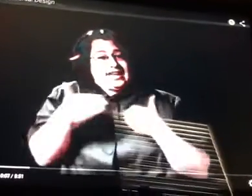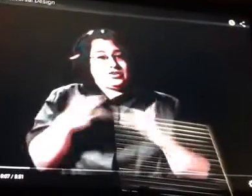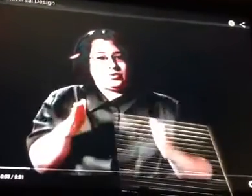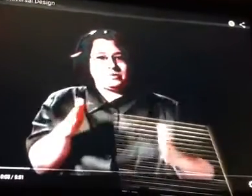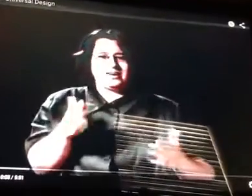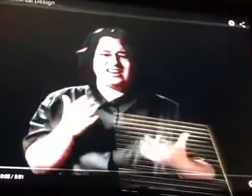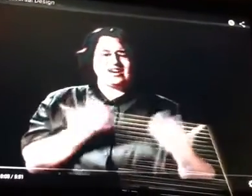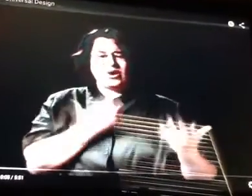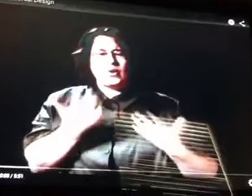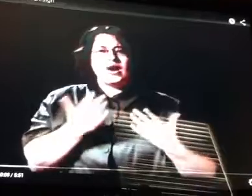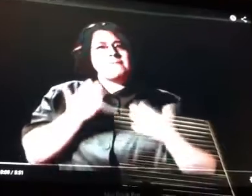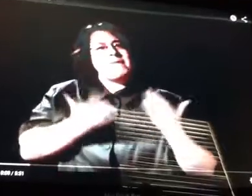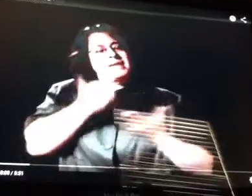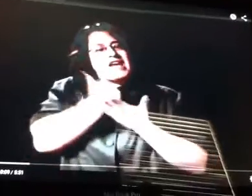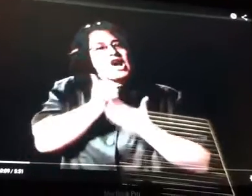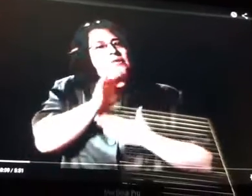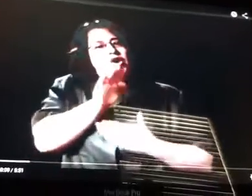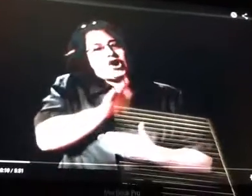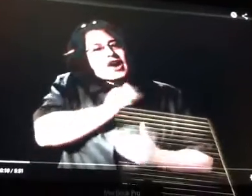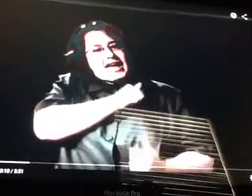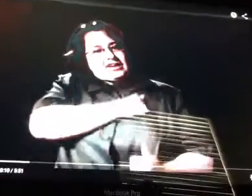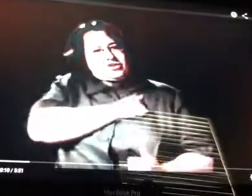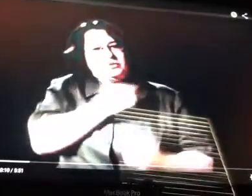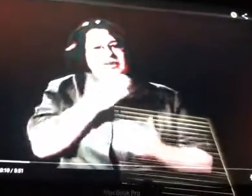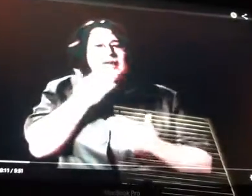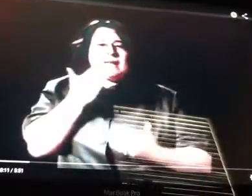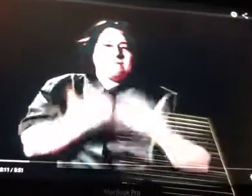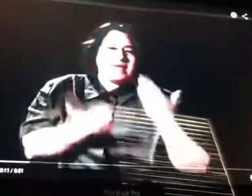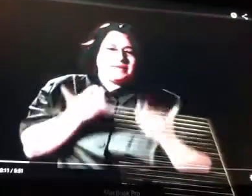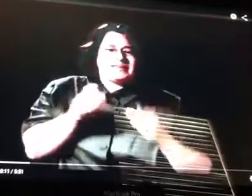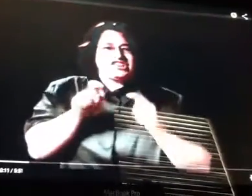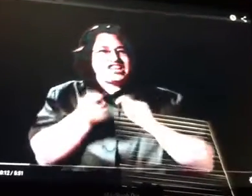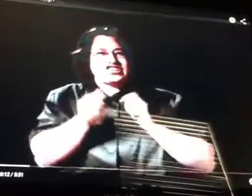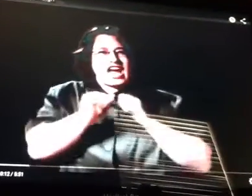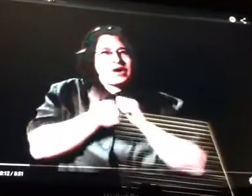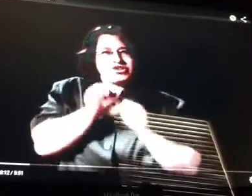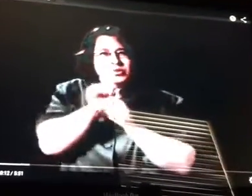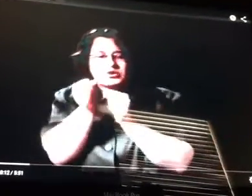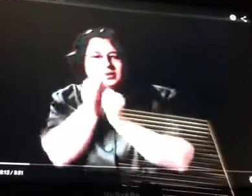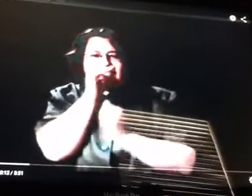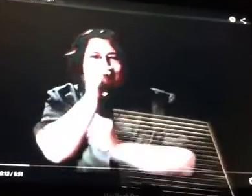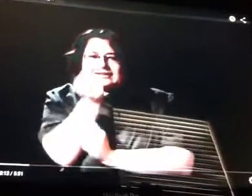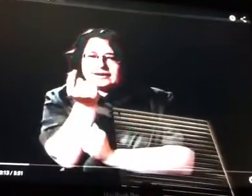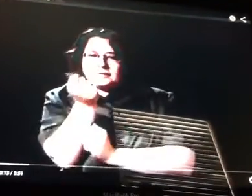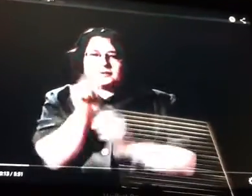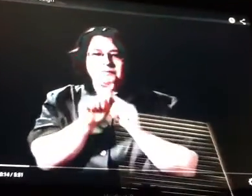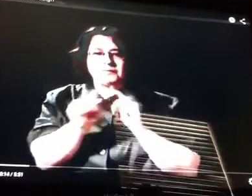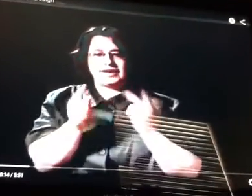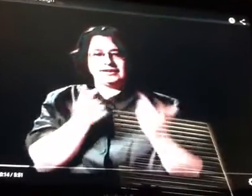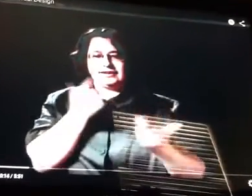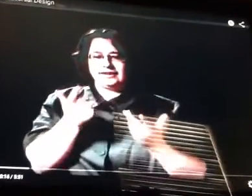Using two models, you have to be patient. But using the two models in the classroom would maybe help the teacher's